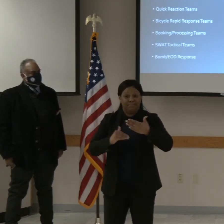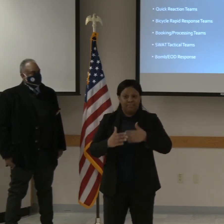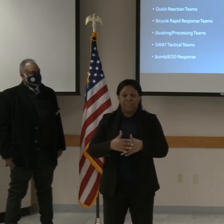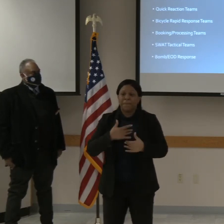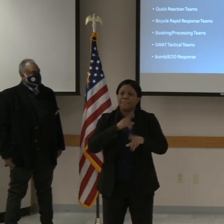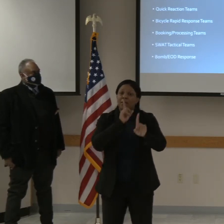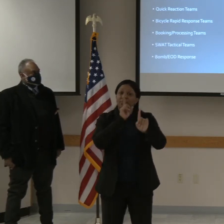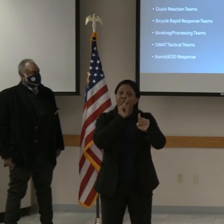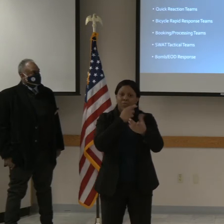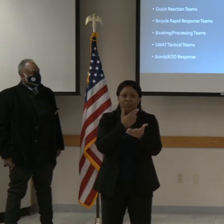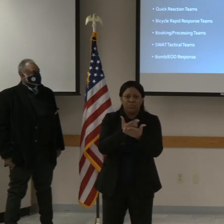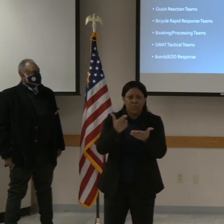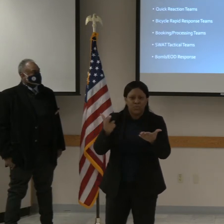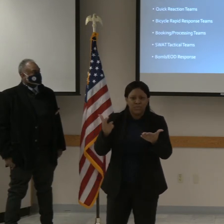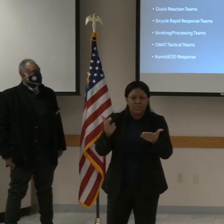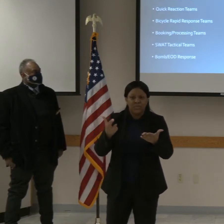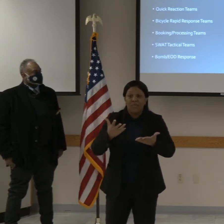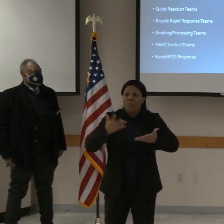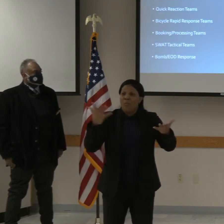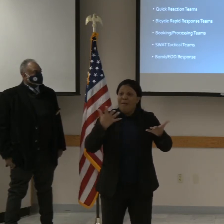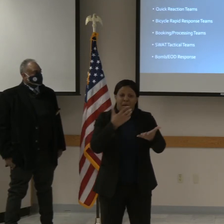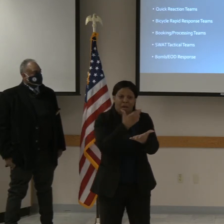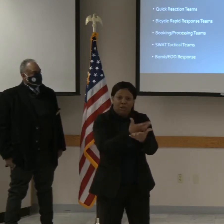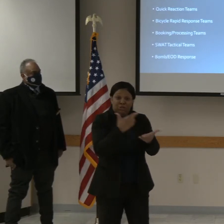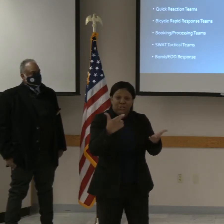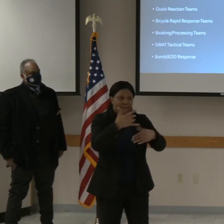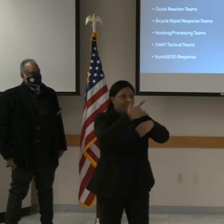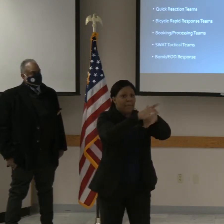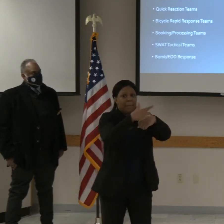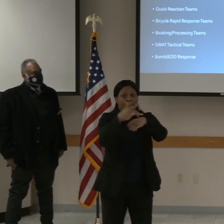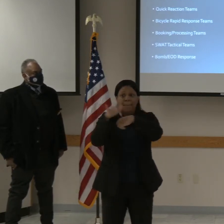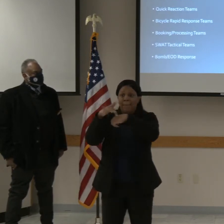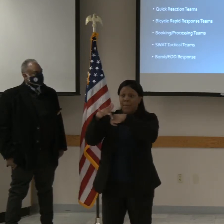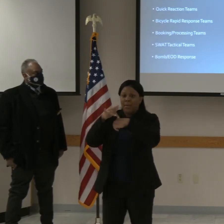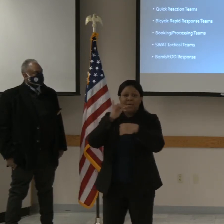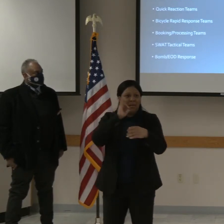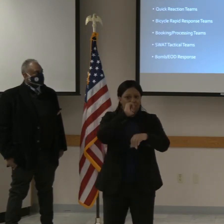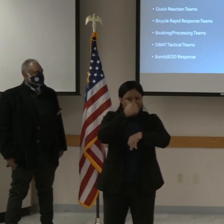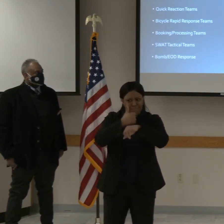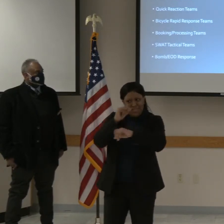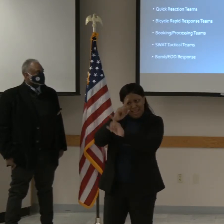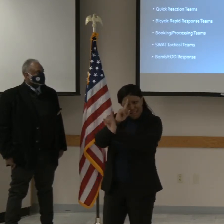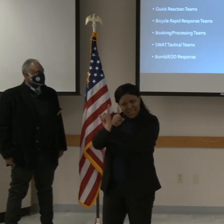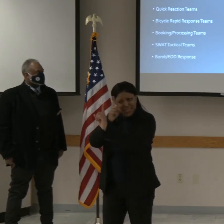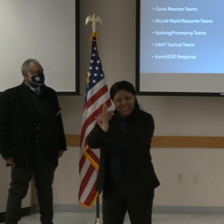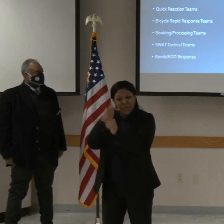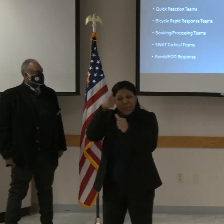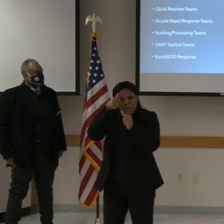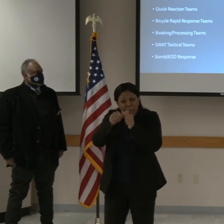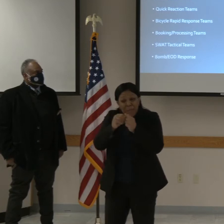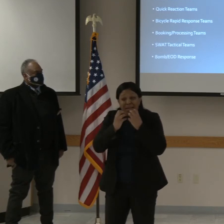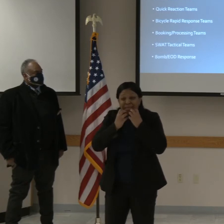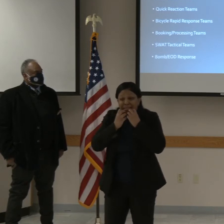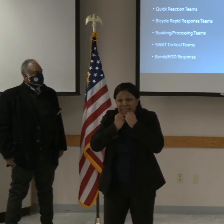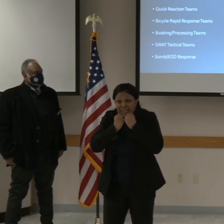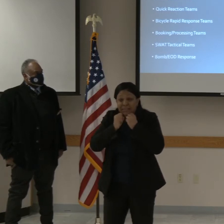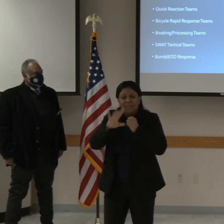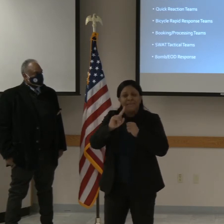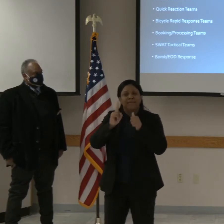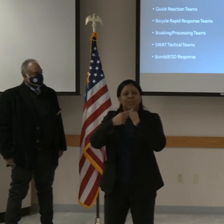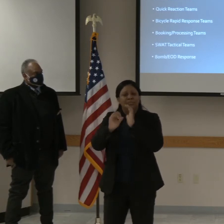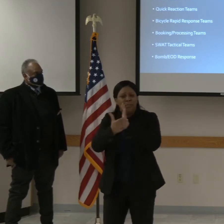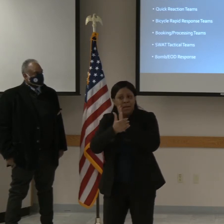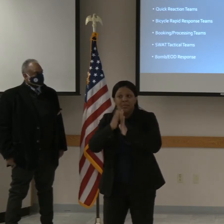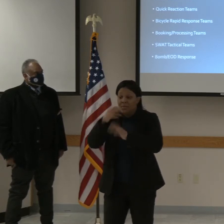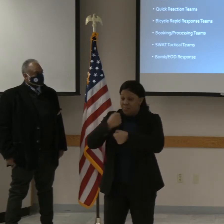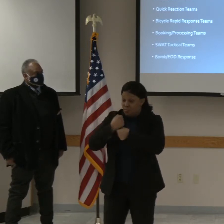toward keeping the mission in mind, that the First Amendment rights are protected and that the other destructive behaviors cannot occur. So the